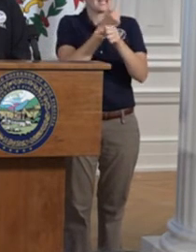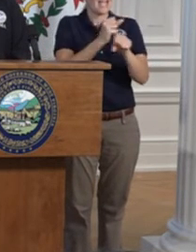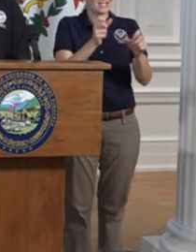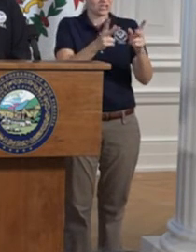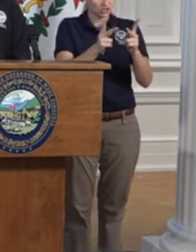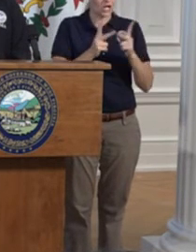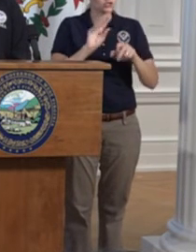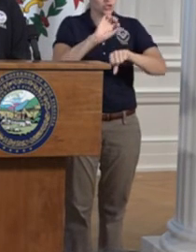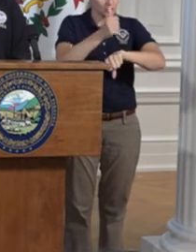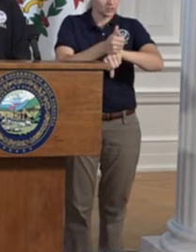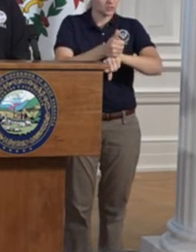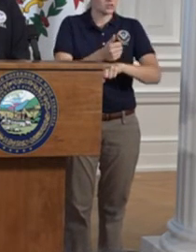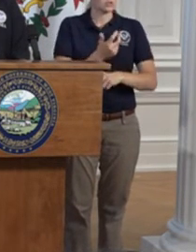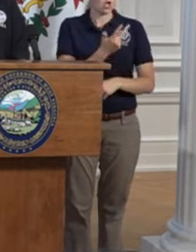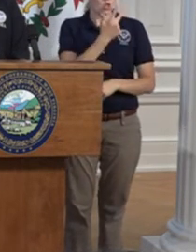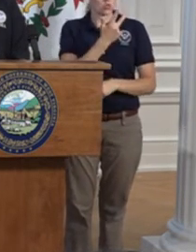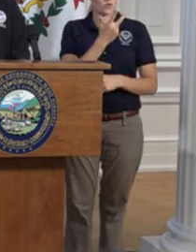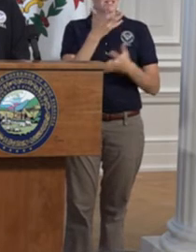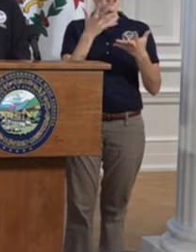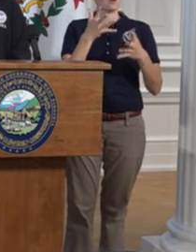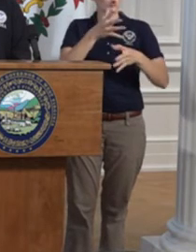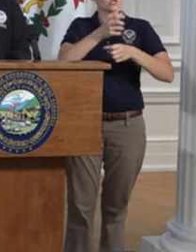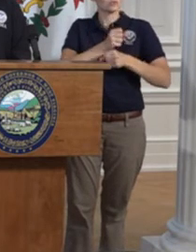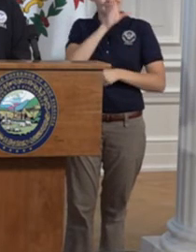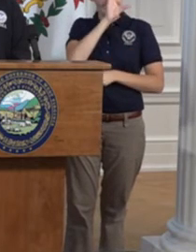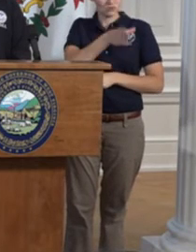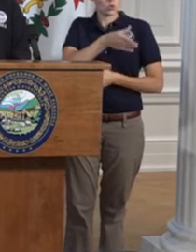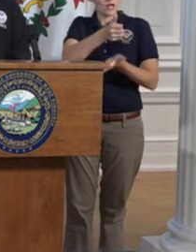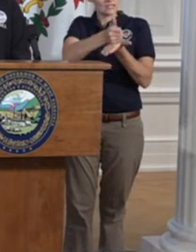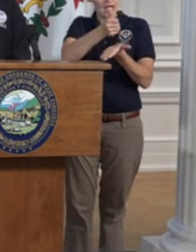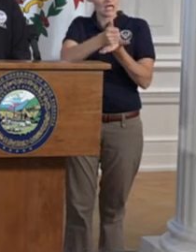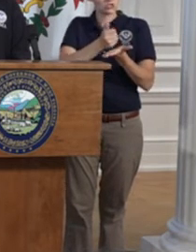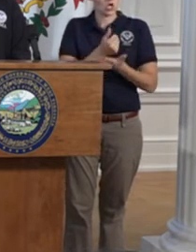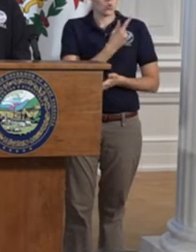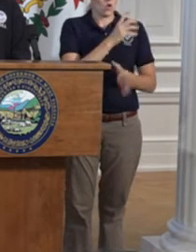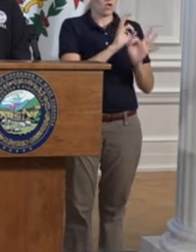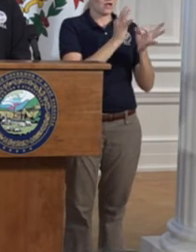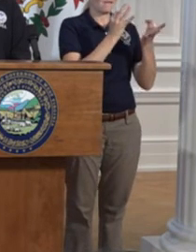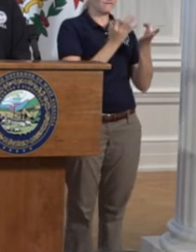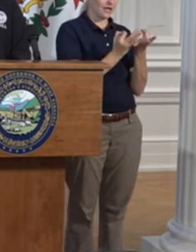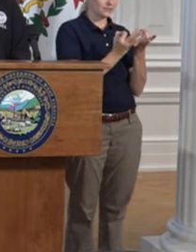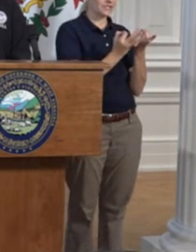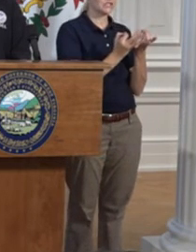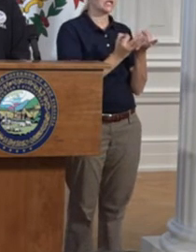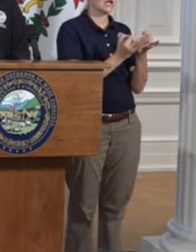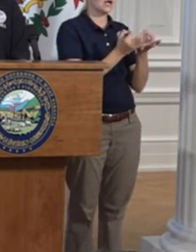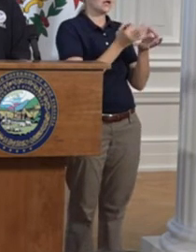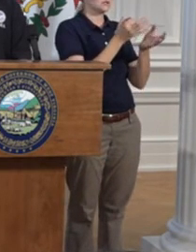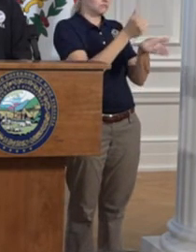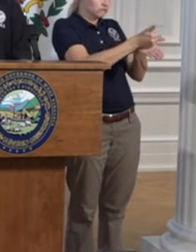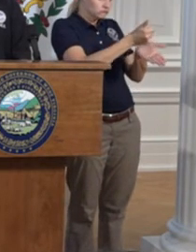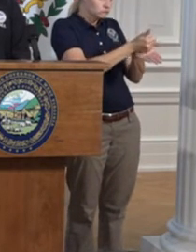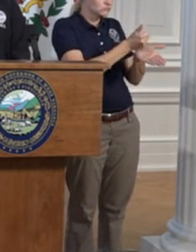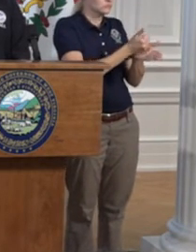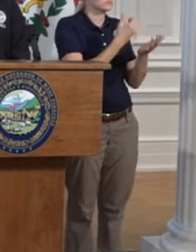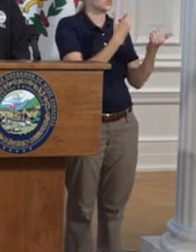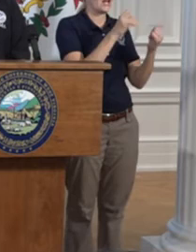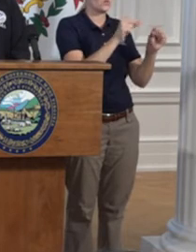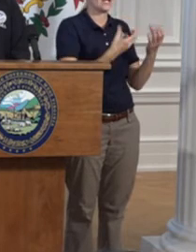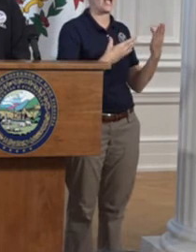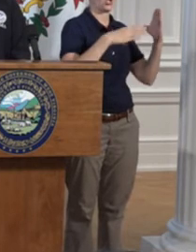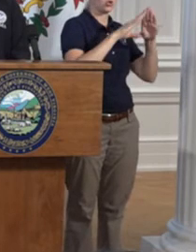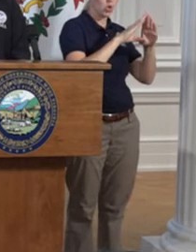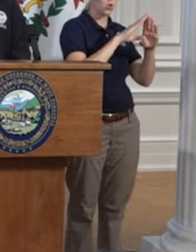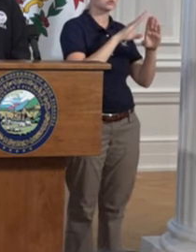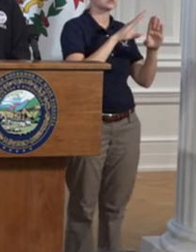had received direct aid. There was 1 more family that was being case managed so that we can close the shelters. As the governor said earlier,